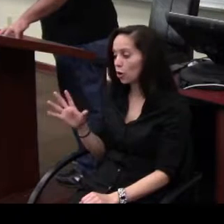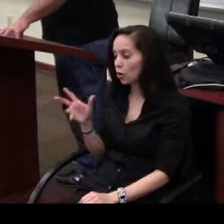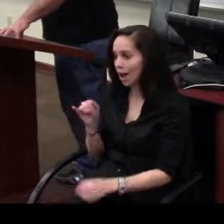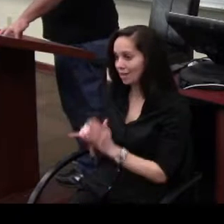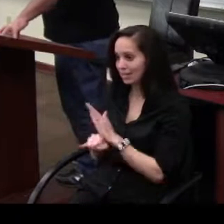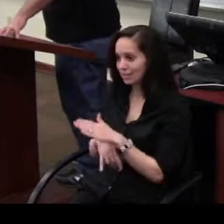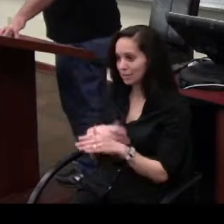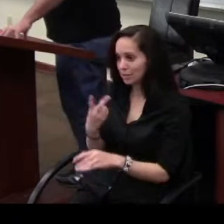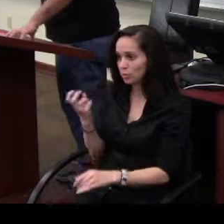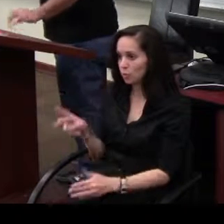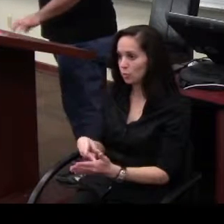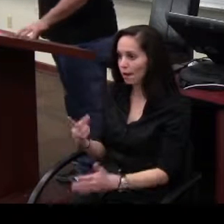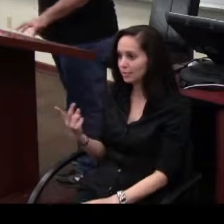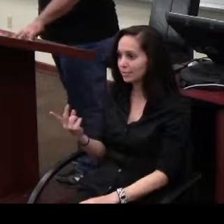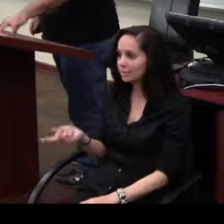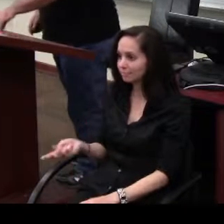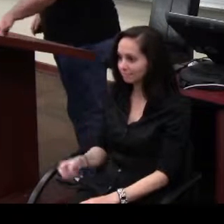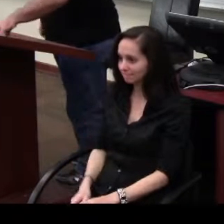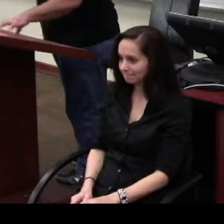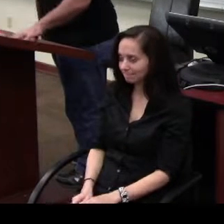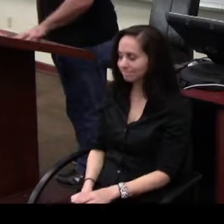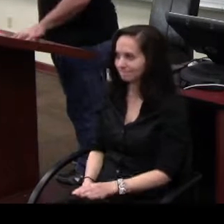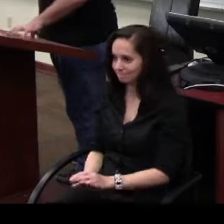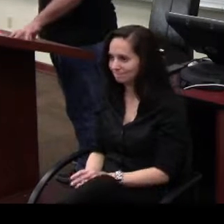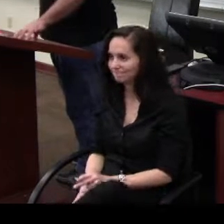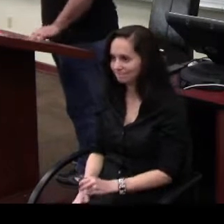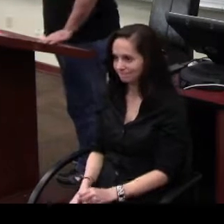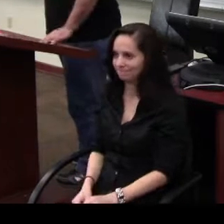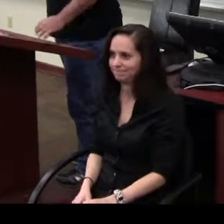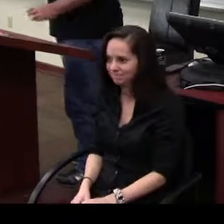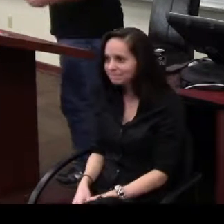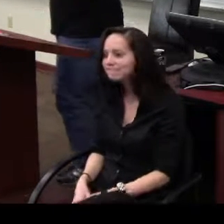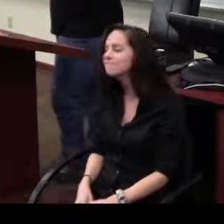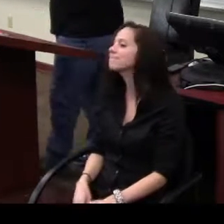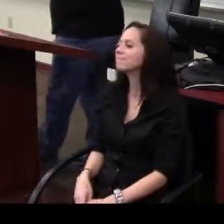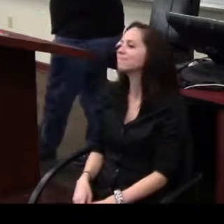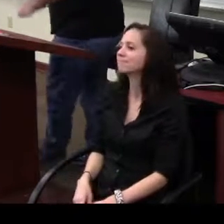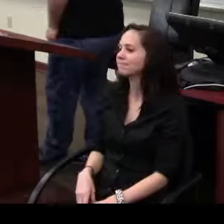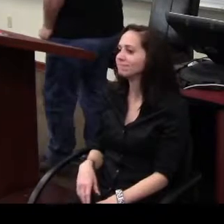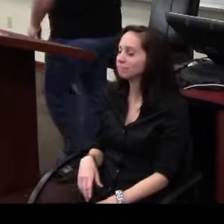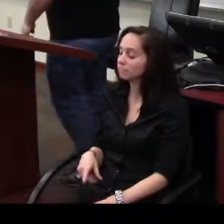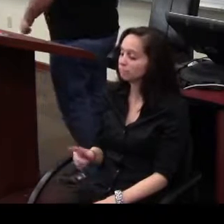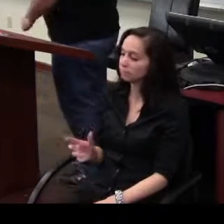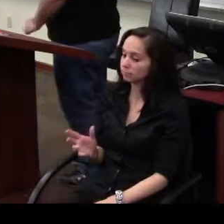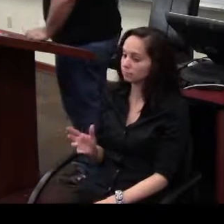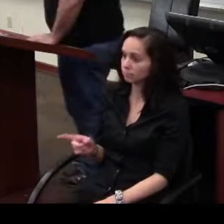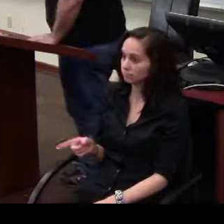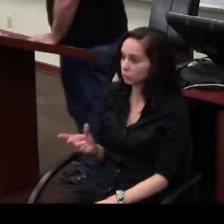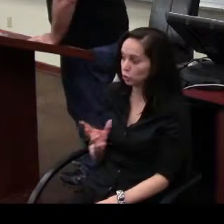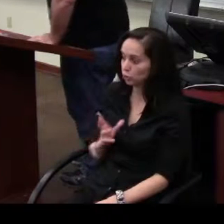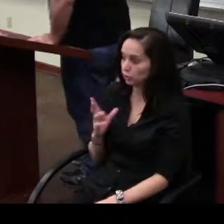Medical records, because all of that stuff doesn't change ever, where credit card numbers change like that.